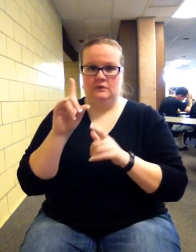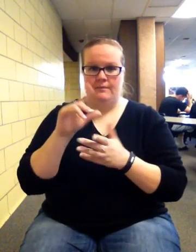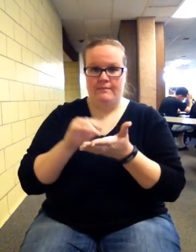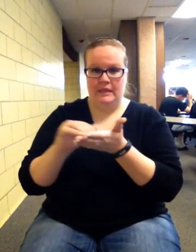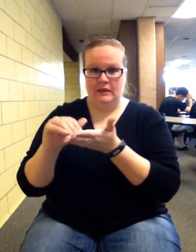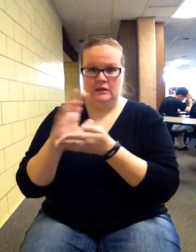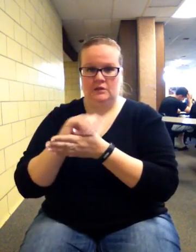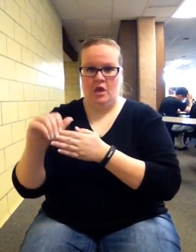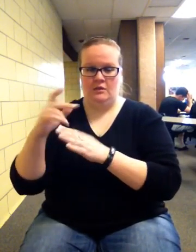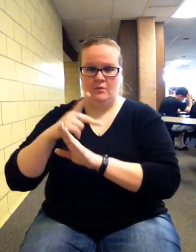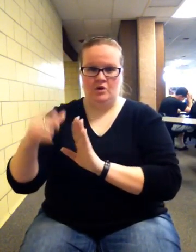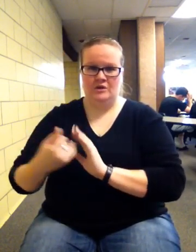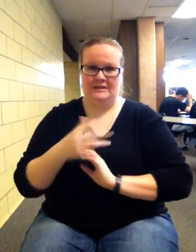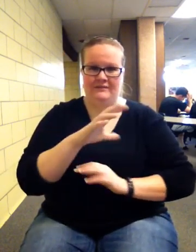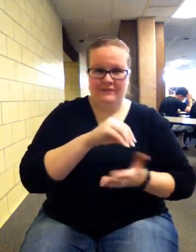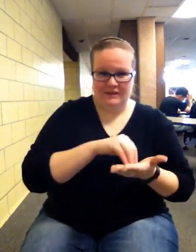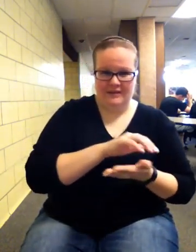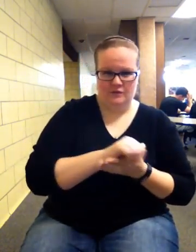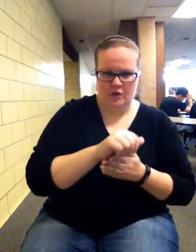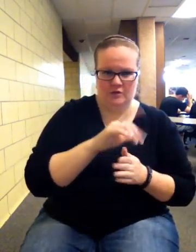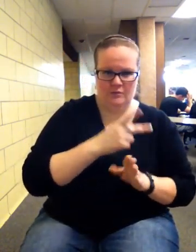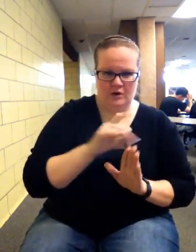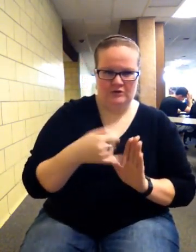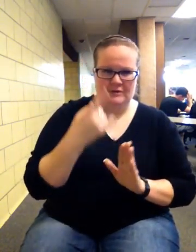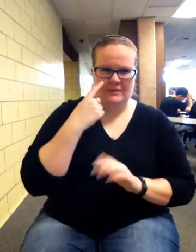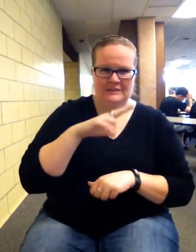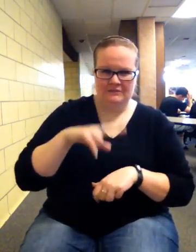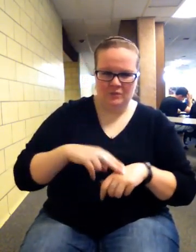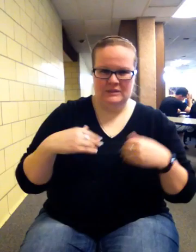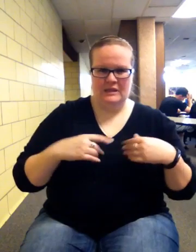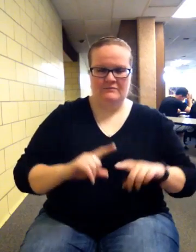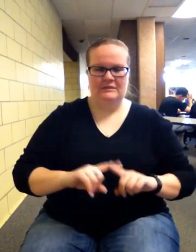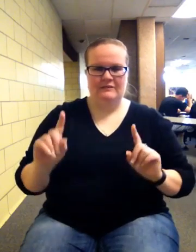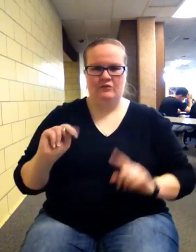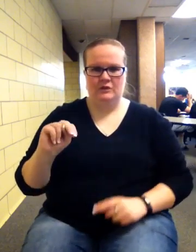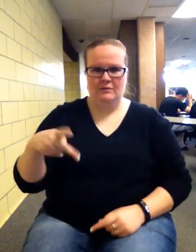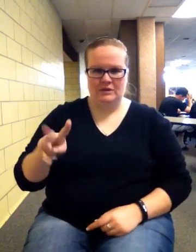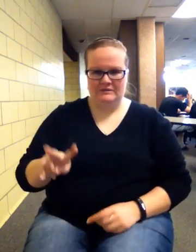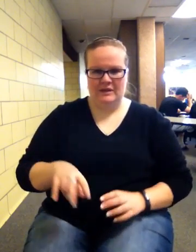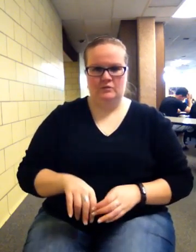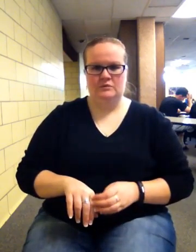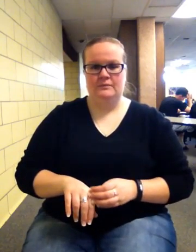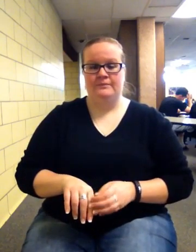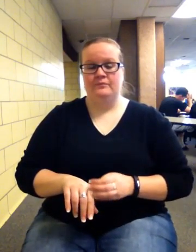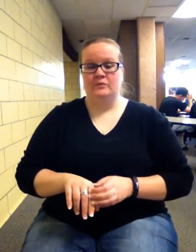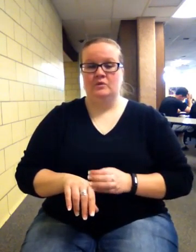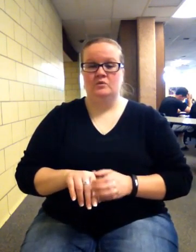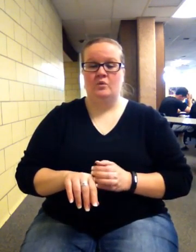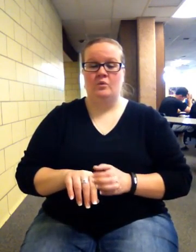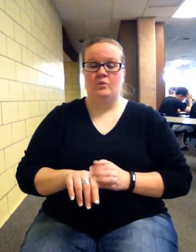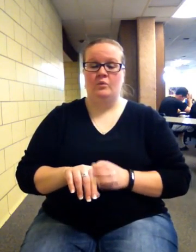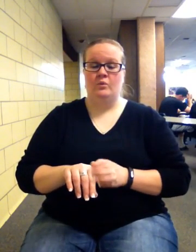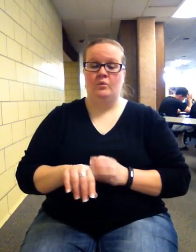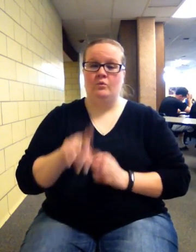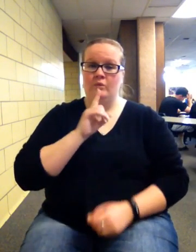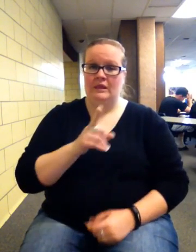,000 project. Because of course they're going to have different net present values. So really, what happens is, you'll end up using